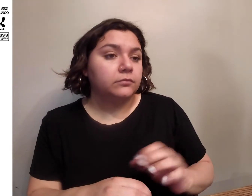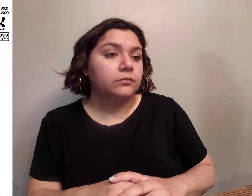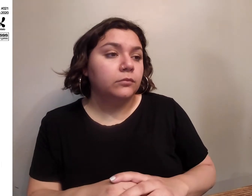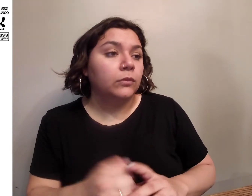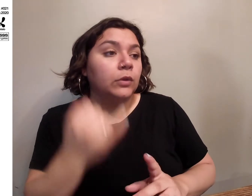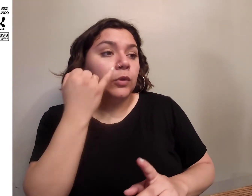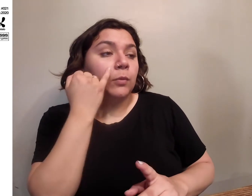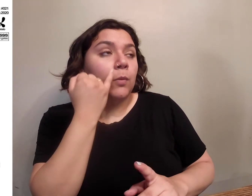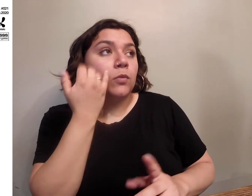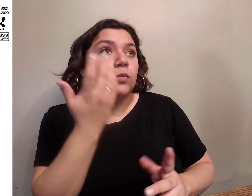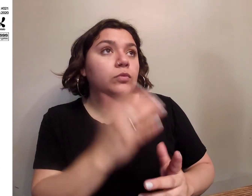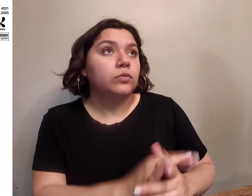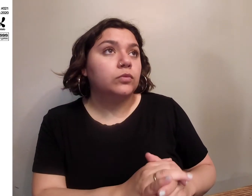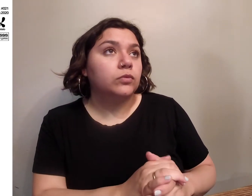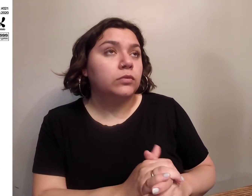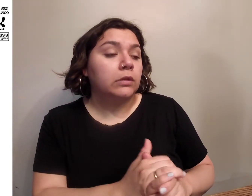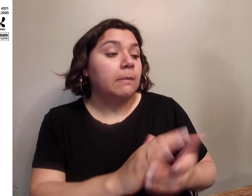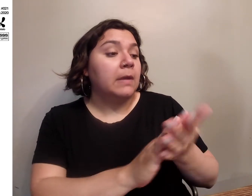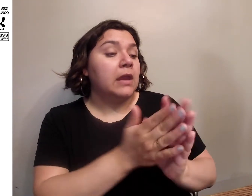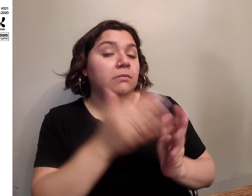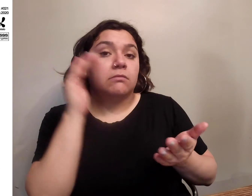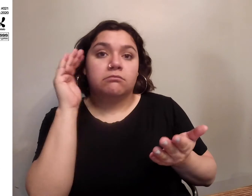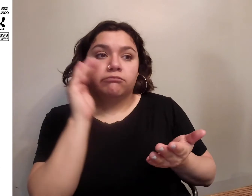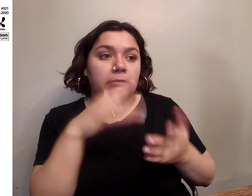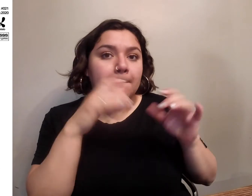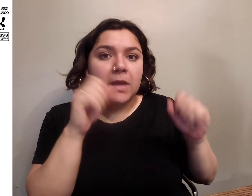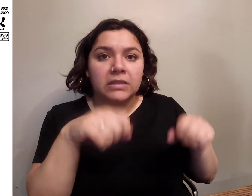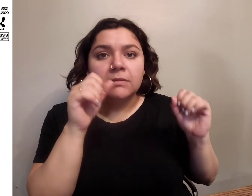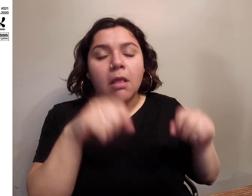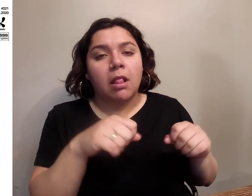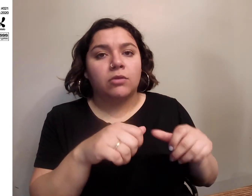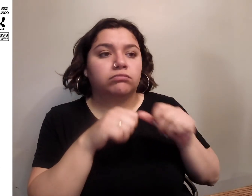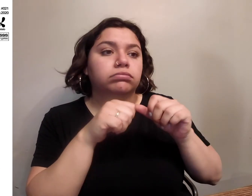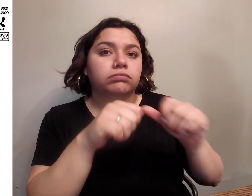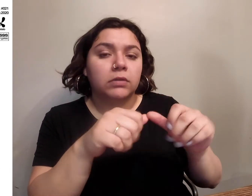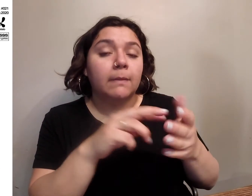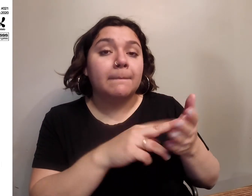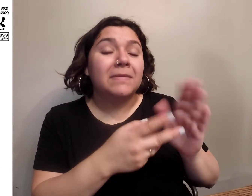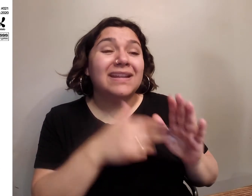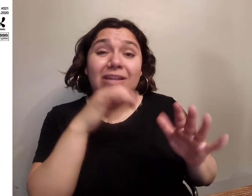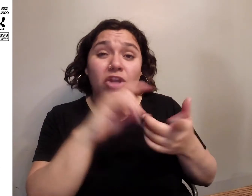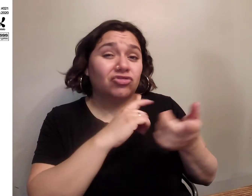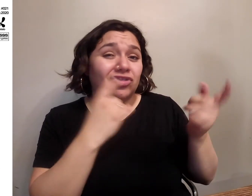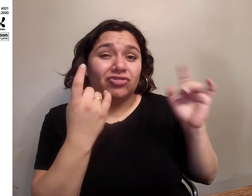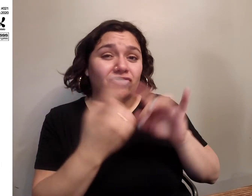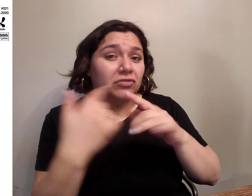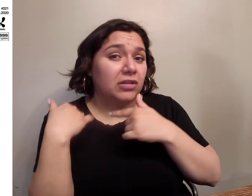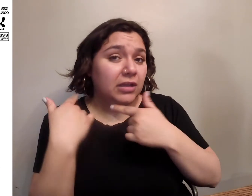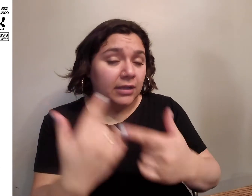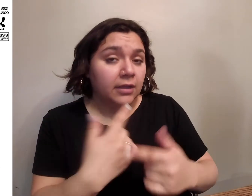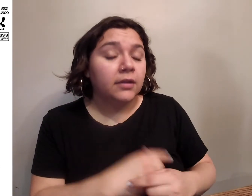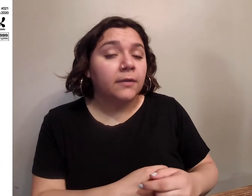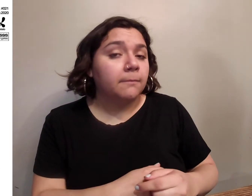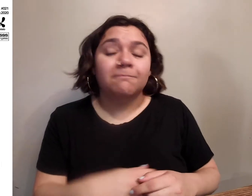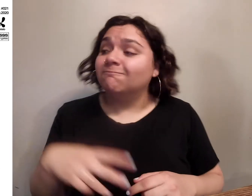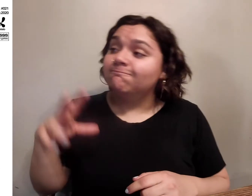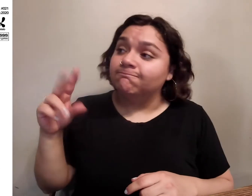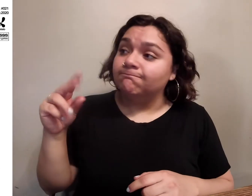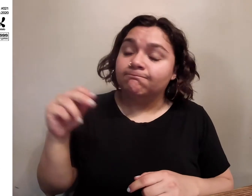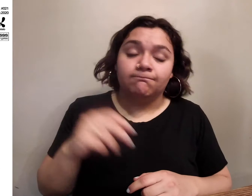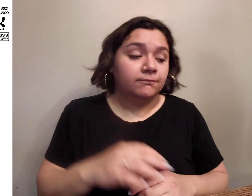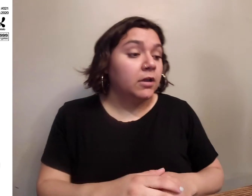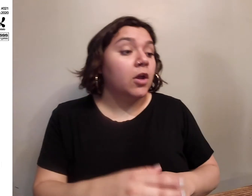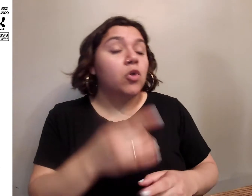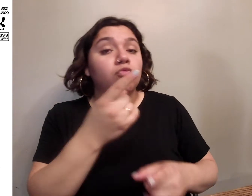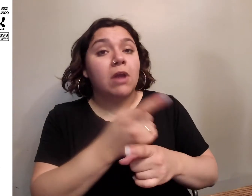it becomes less and less possible to maintain it, has not changed. It's No. And